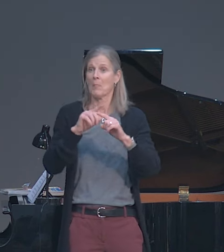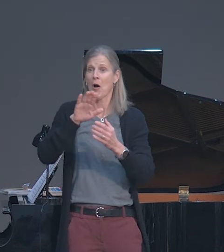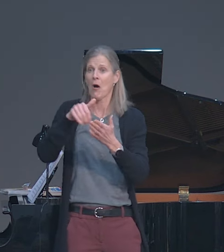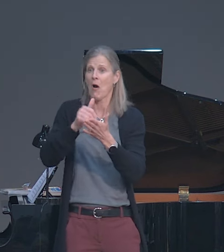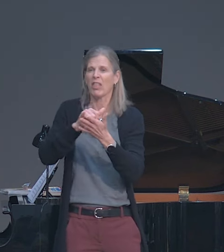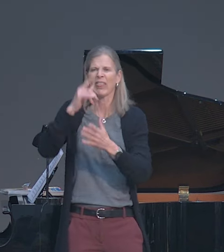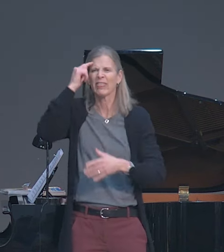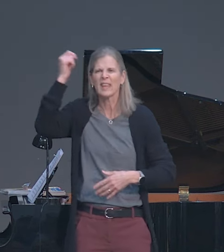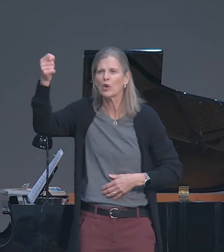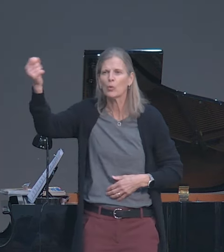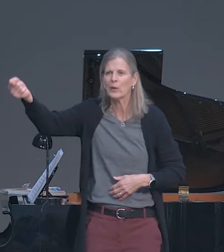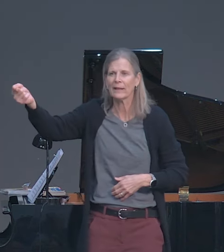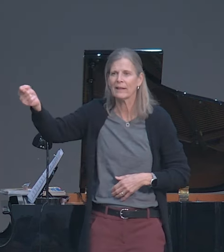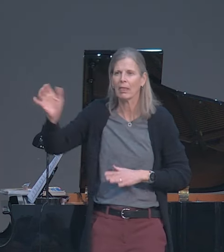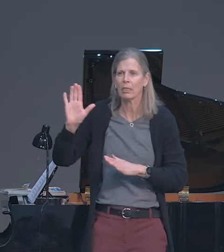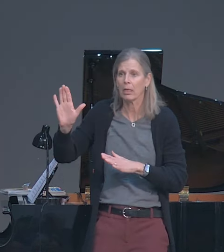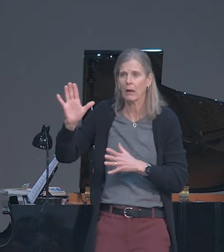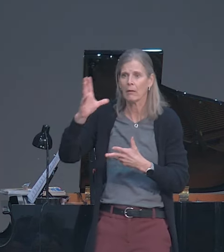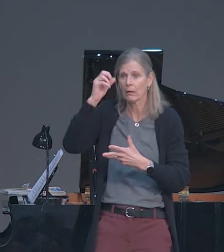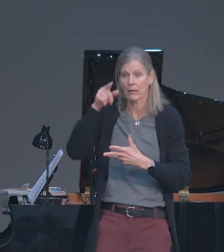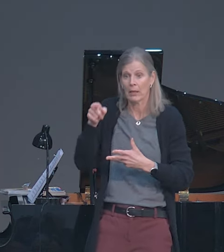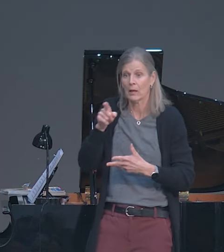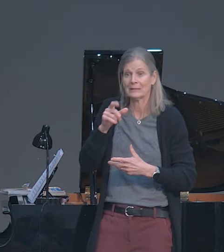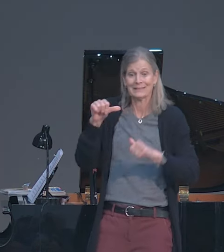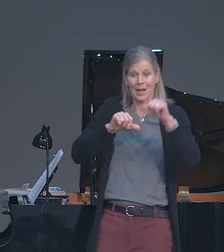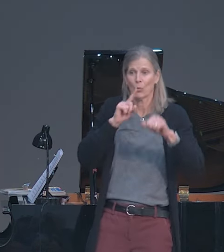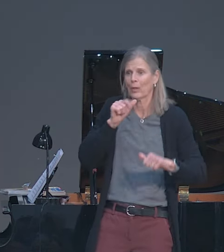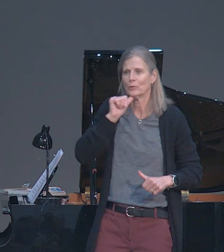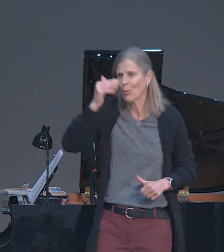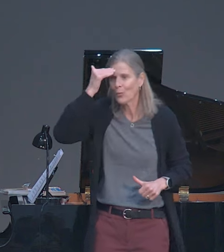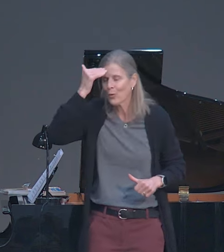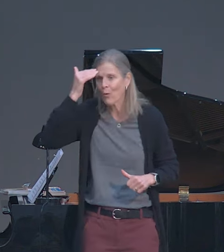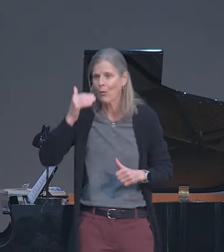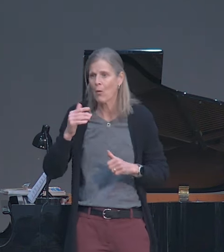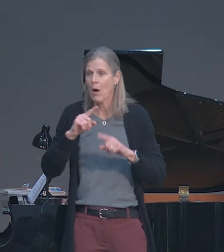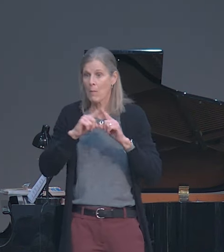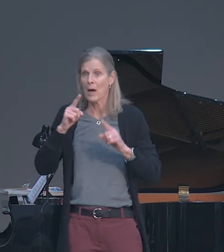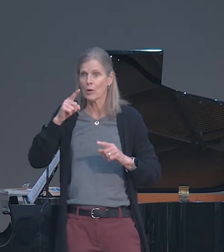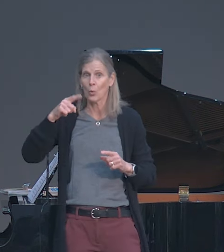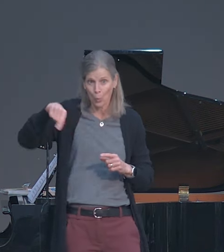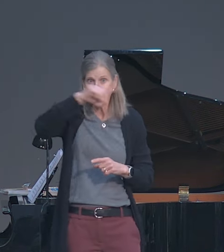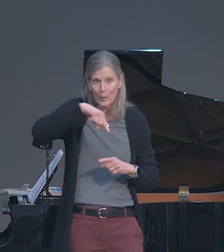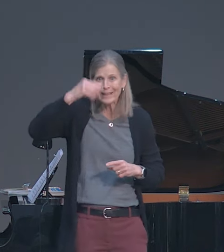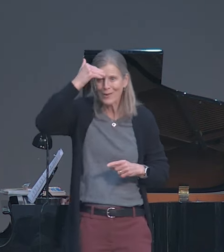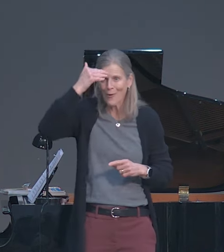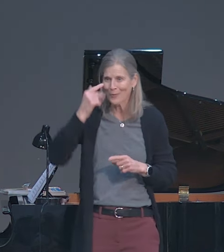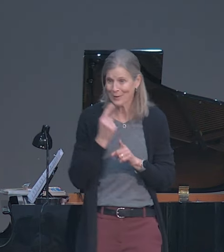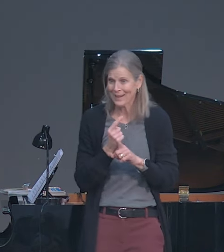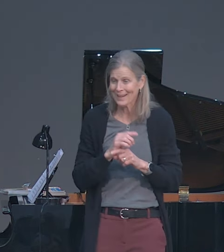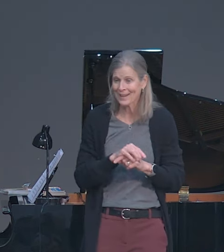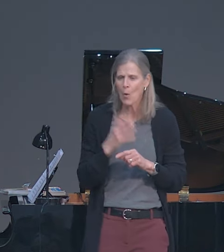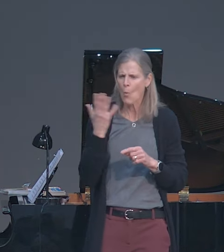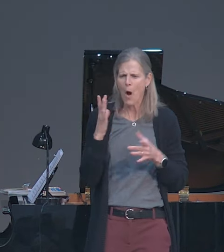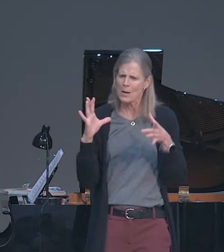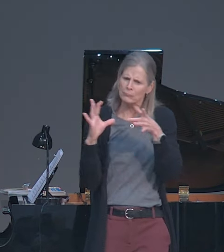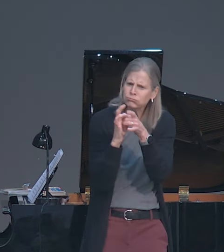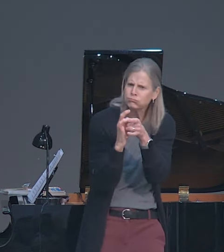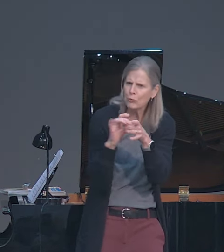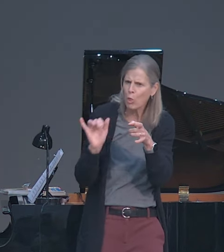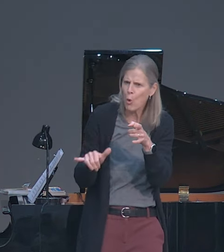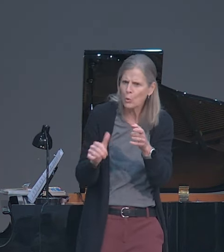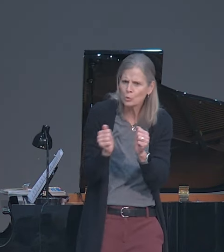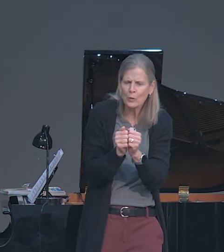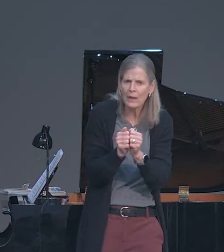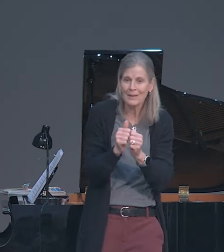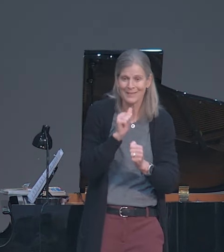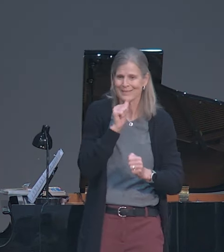just theory. They don't know what holds them together, but you do. What actually holds everything together is not a